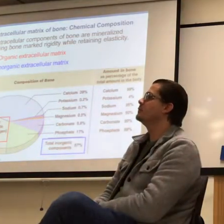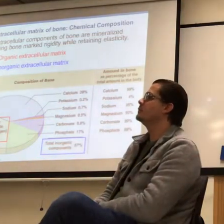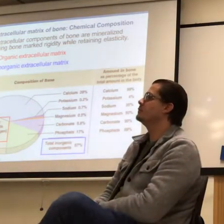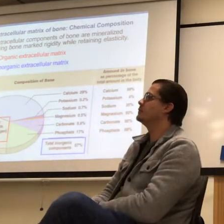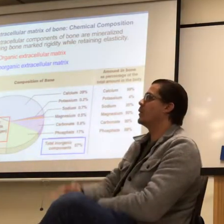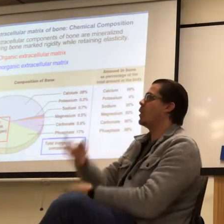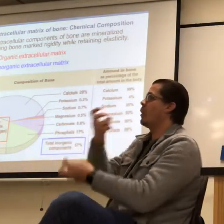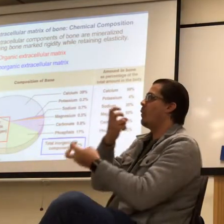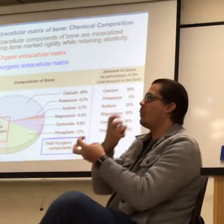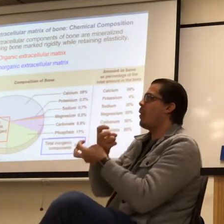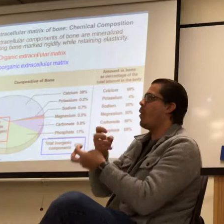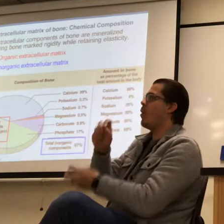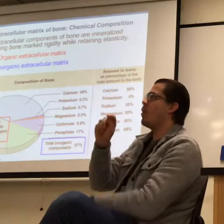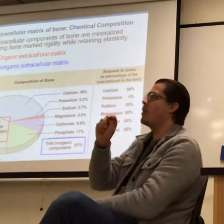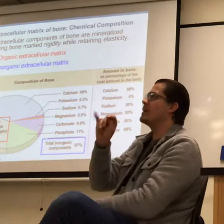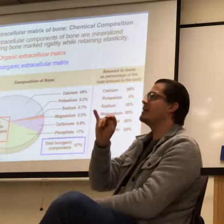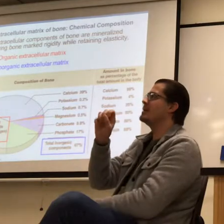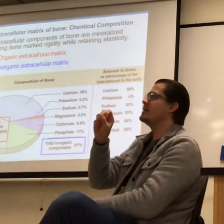Bone tissue,